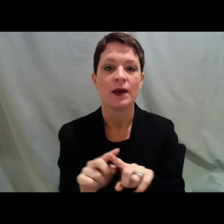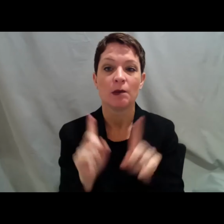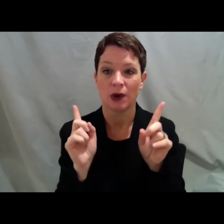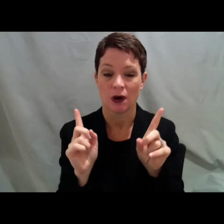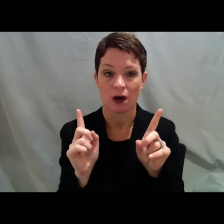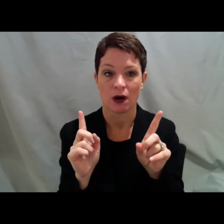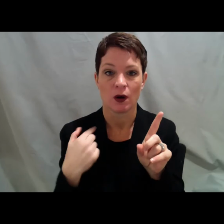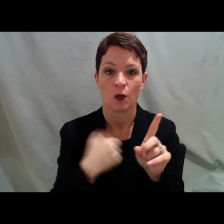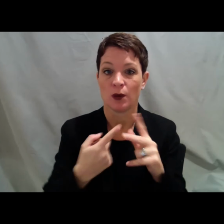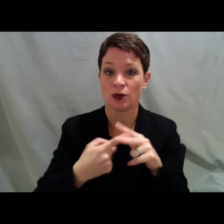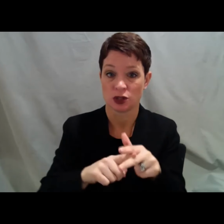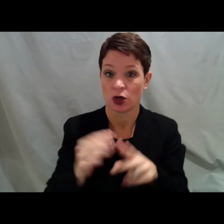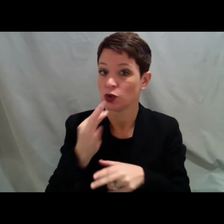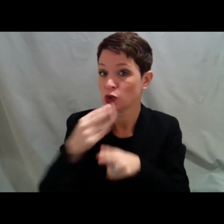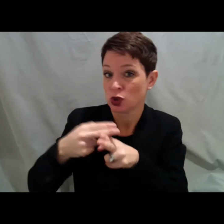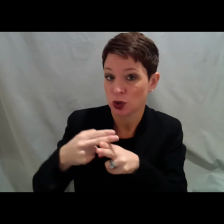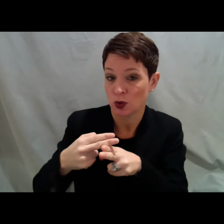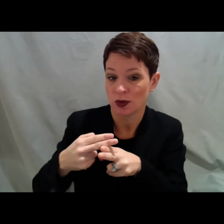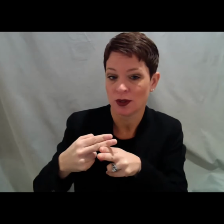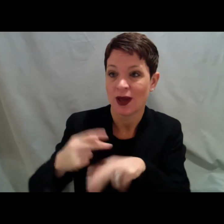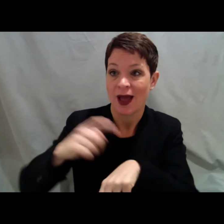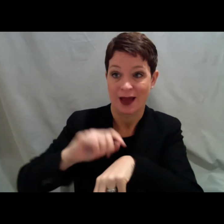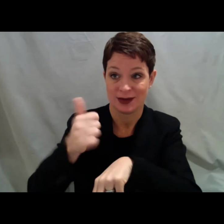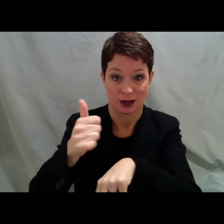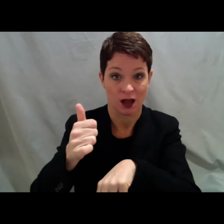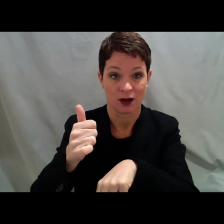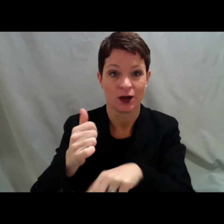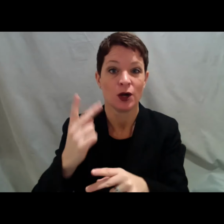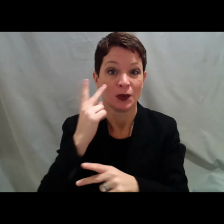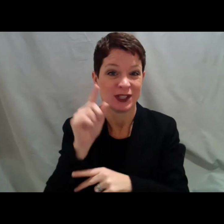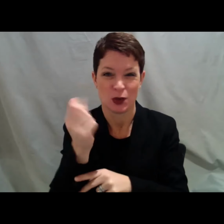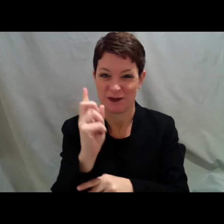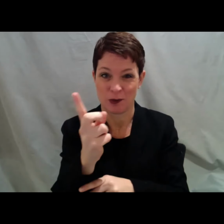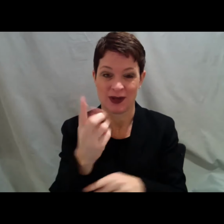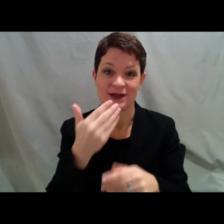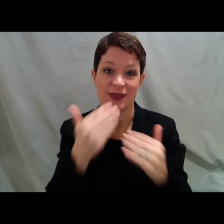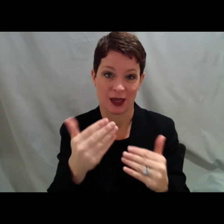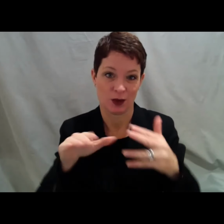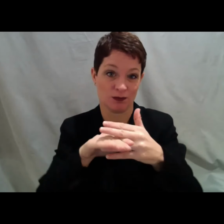to kick things off in time at 10 o'clock. We'll see everyone in a few minutes.